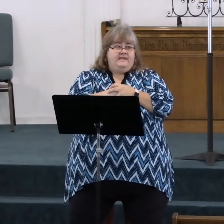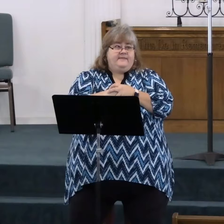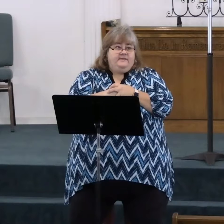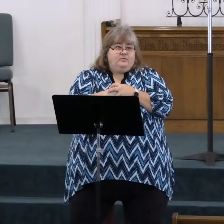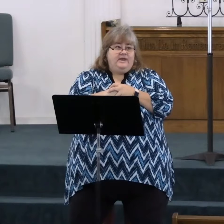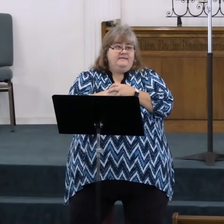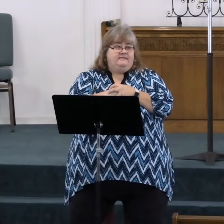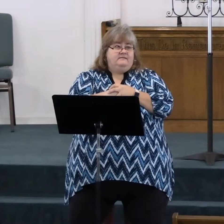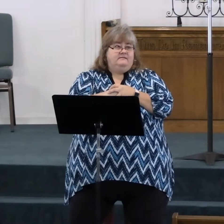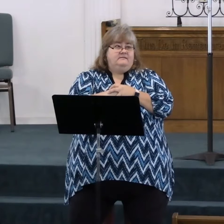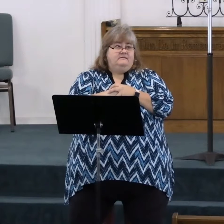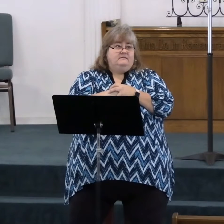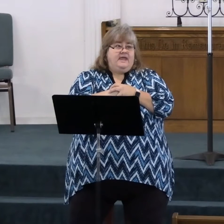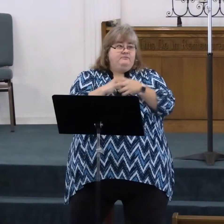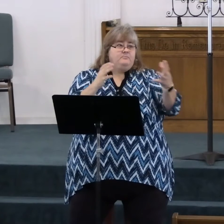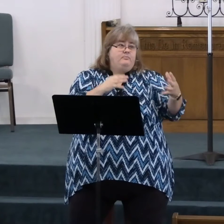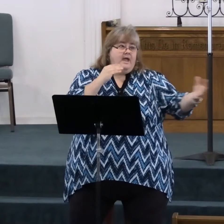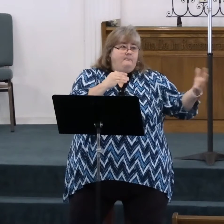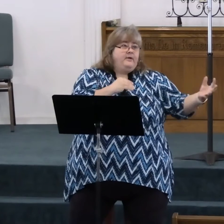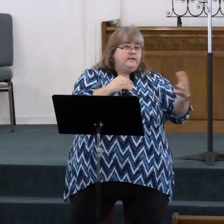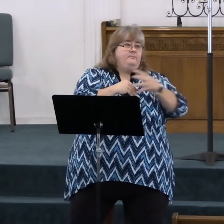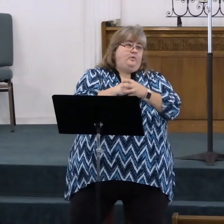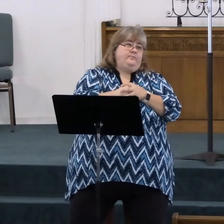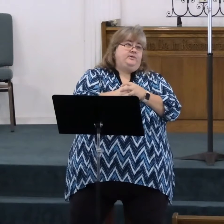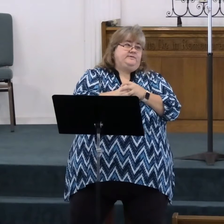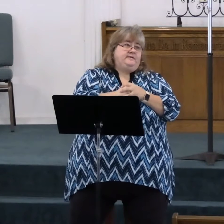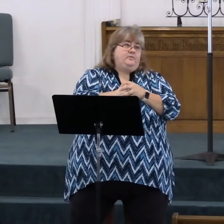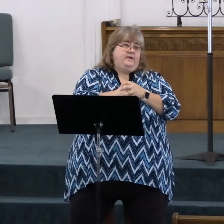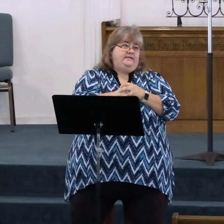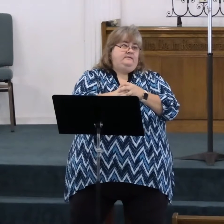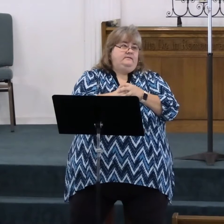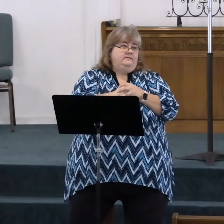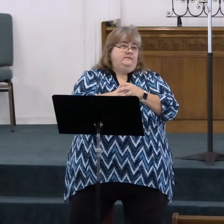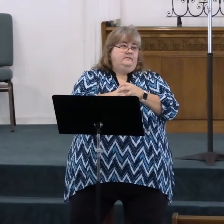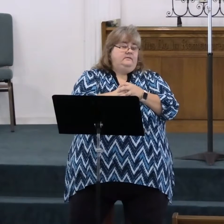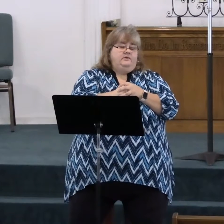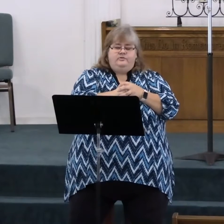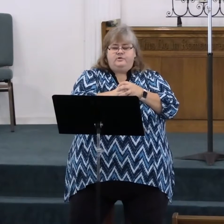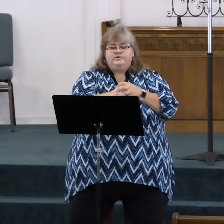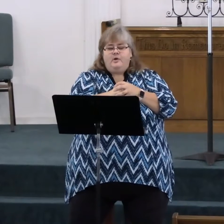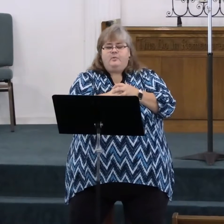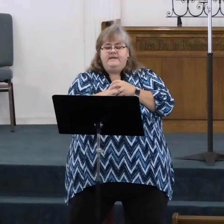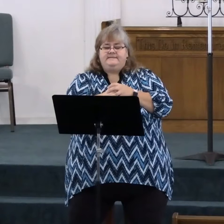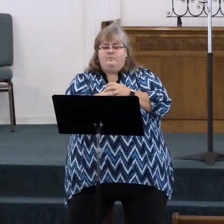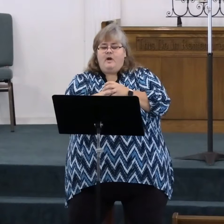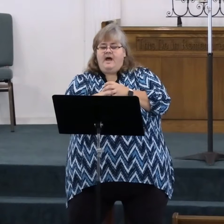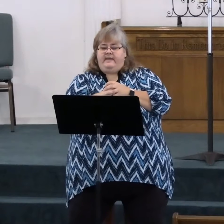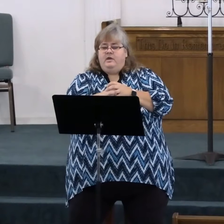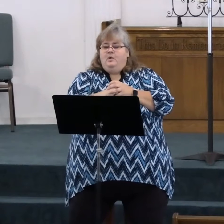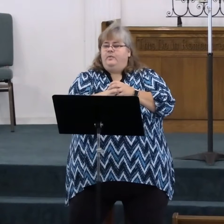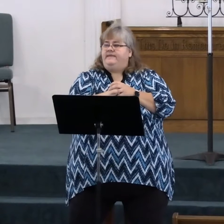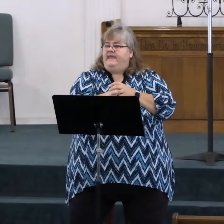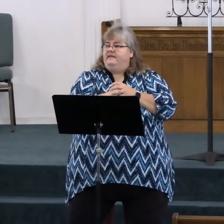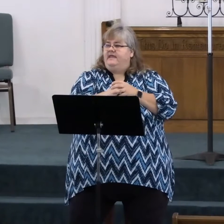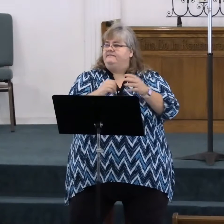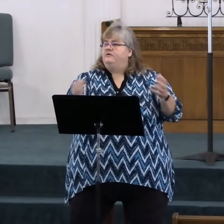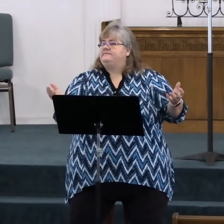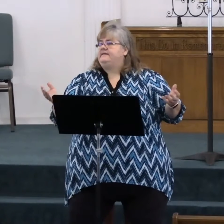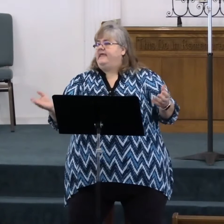they can read. Every American-born person can read. There's no reason why we can't. And those that